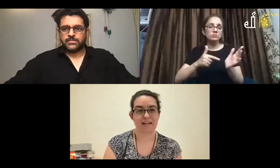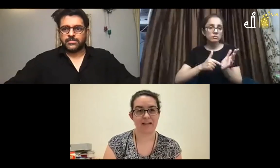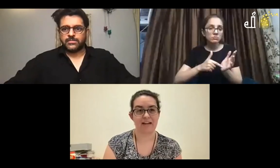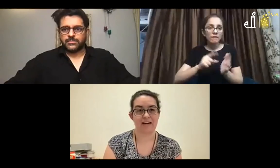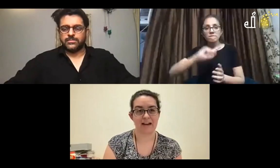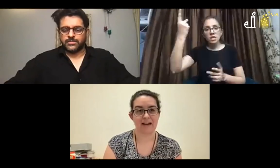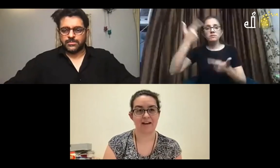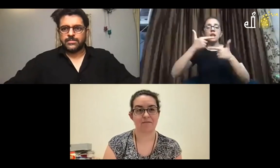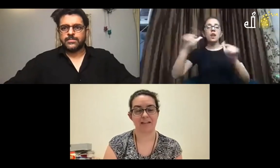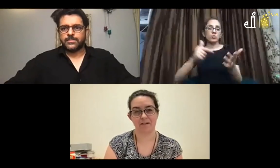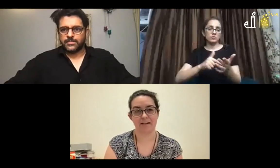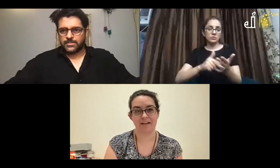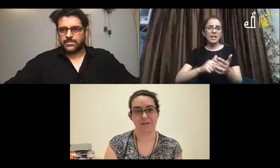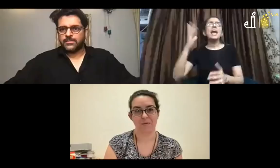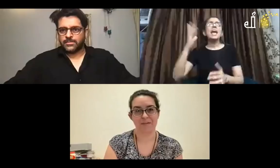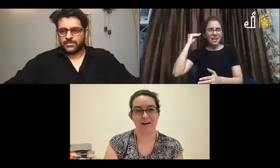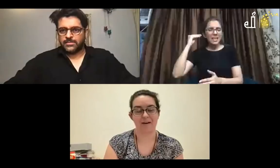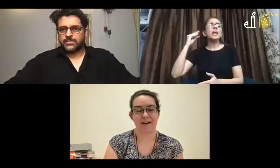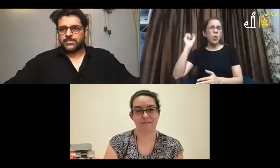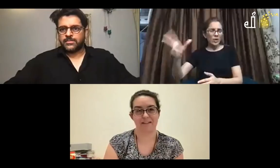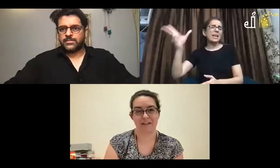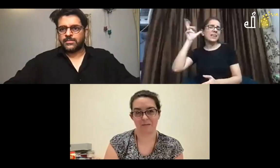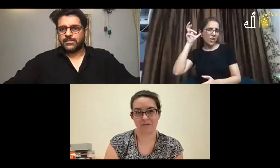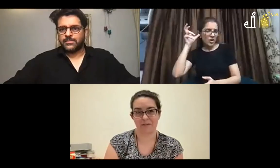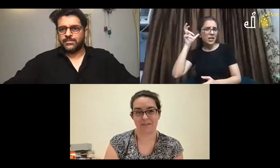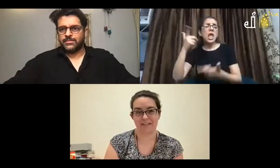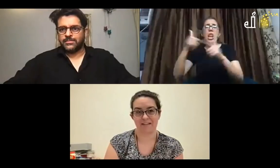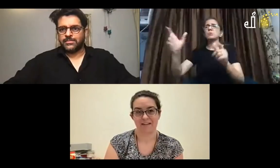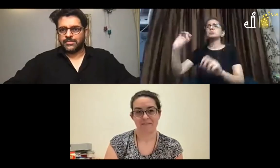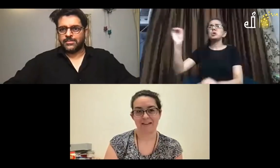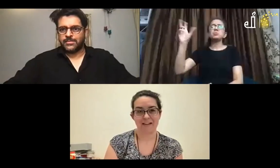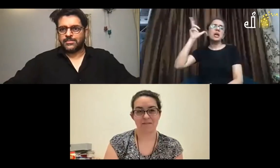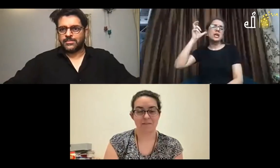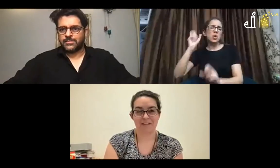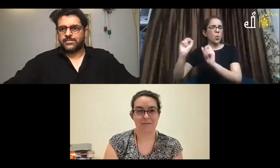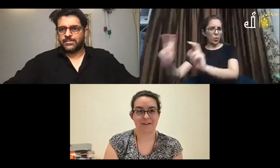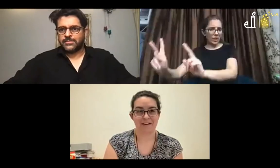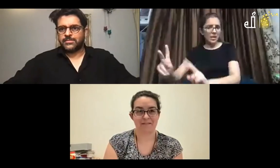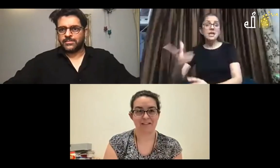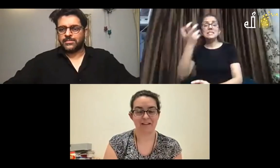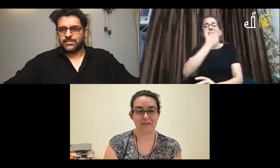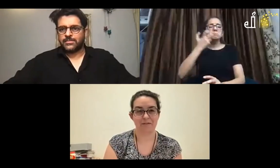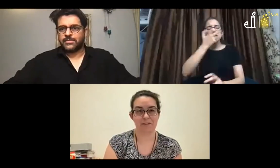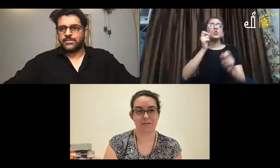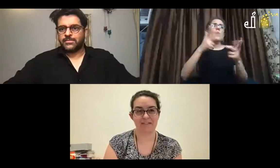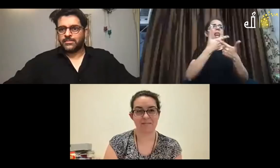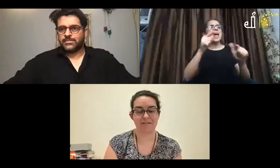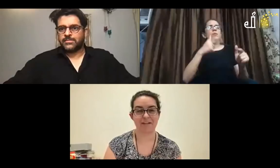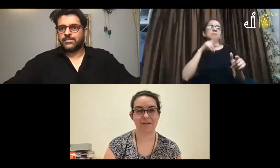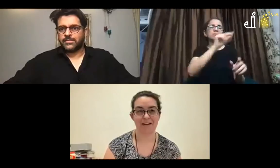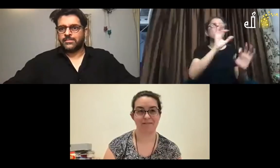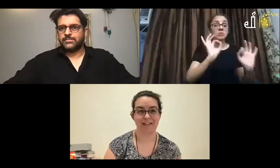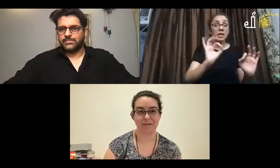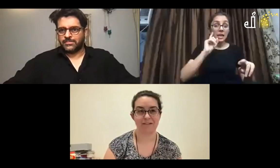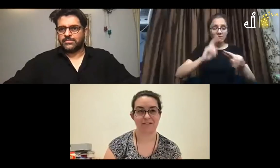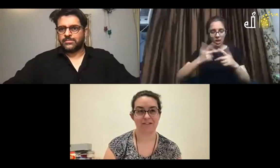person can have hearing without having language fluency. They can have speech without having language fluency. But if they